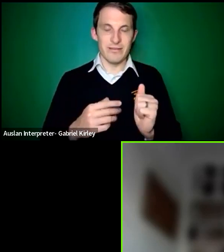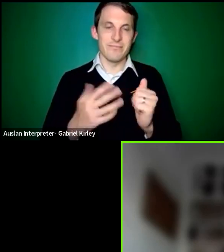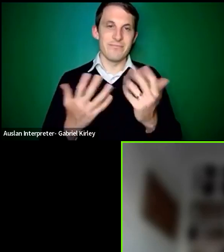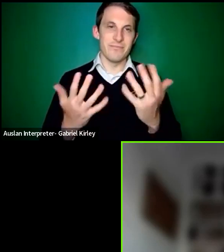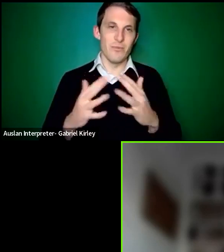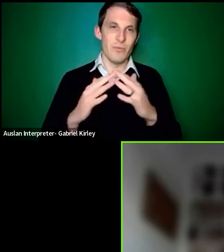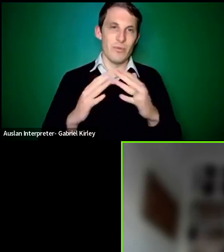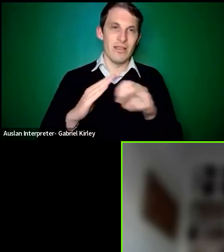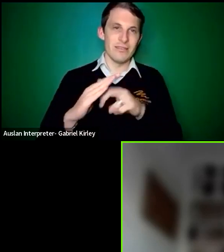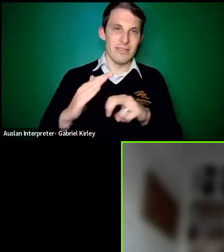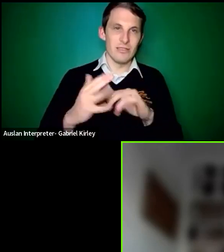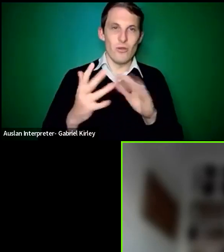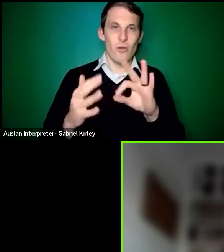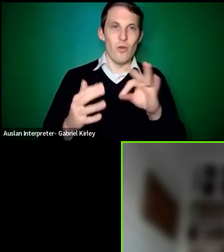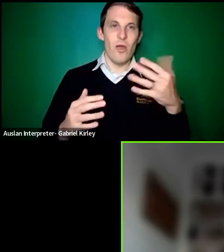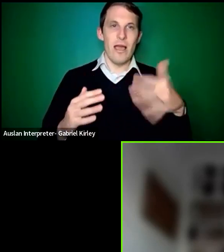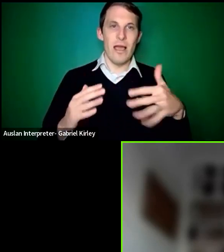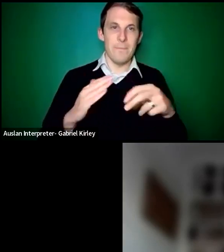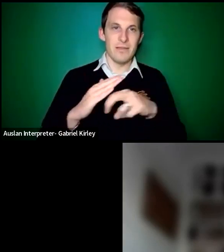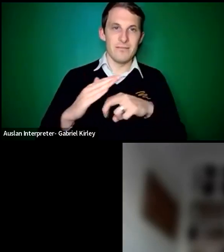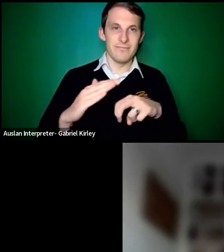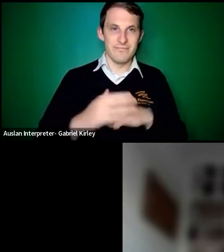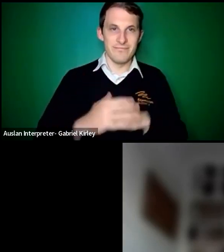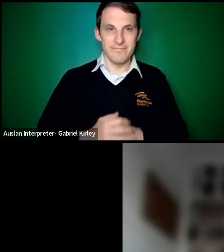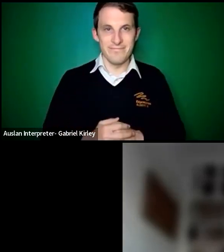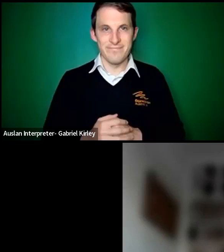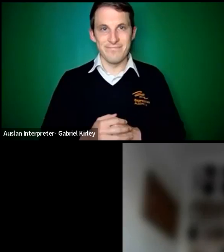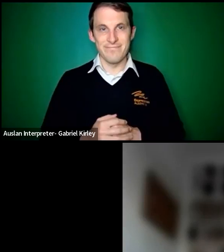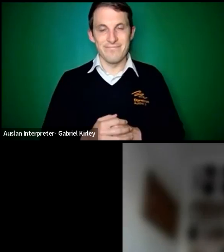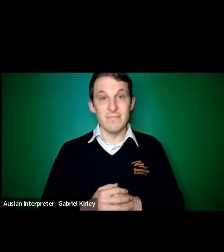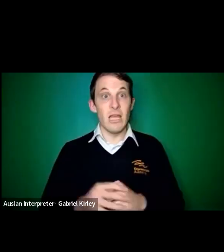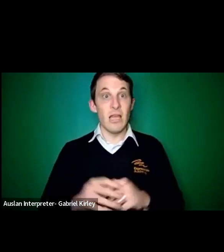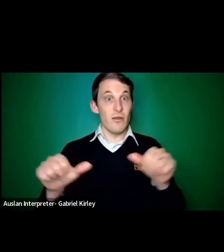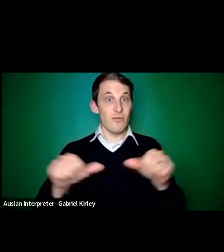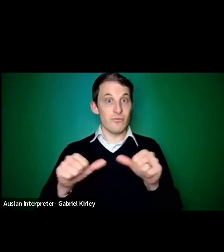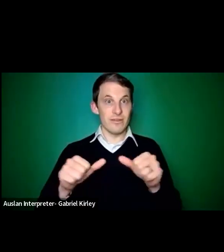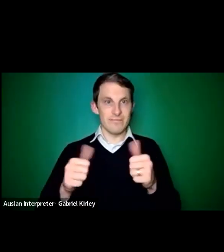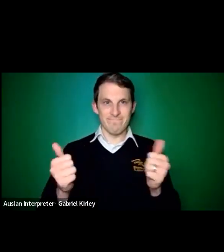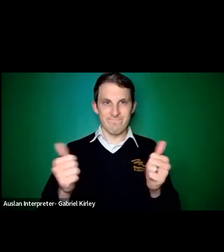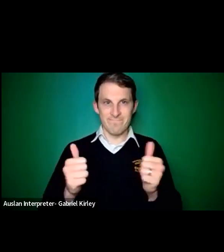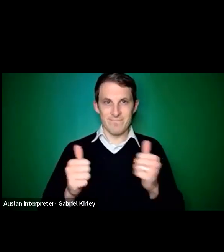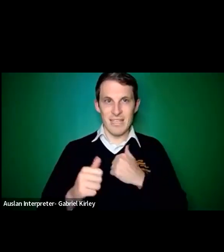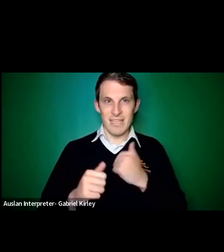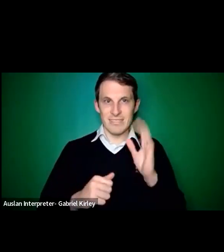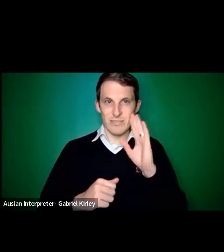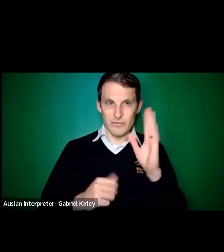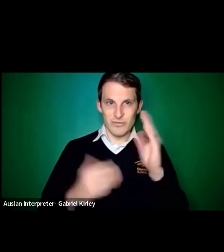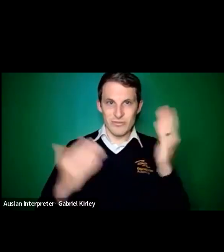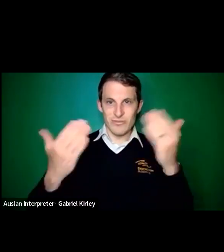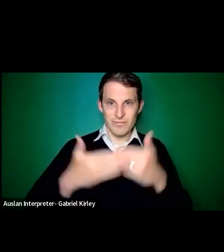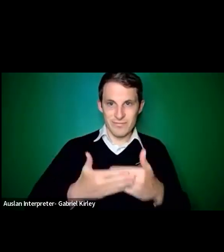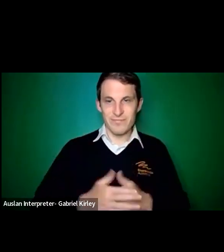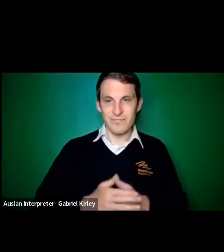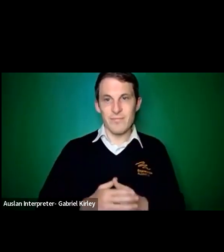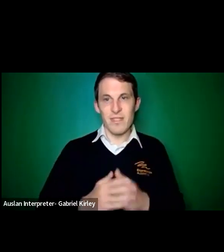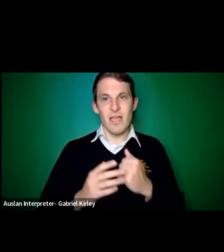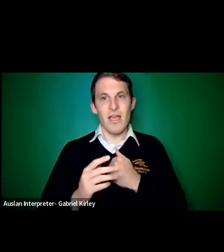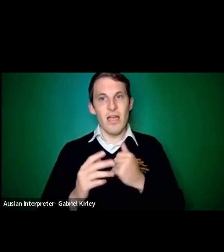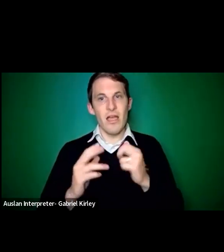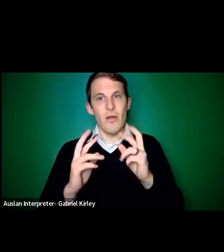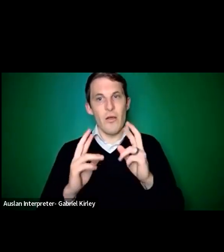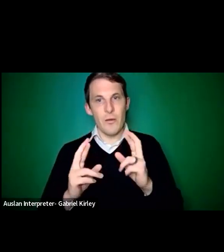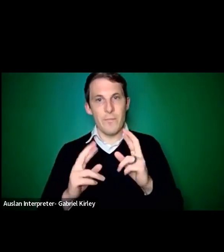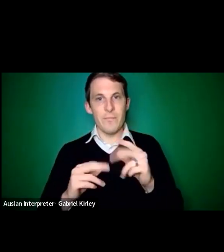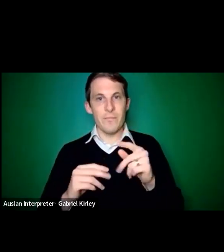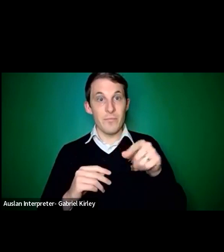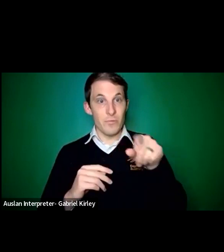well. So there's been no harm done in the meantime. Well, that brings us to the end of our session tonight, and I hope that those who've